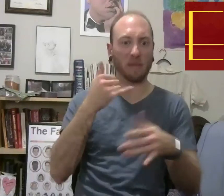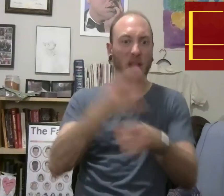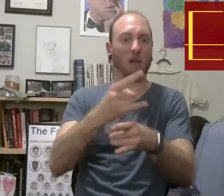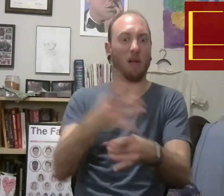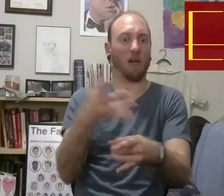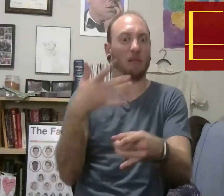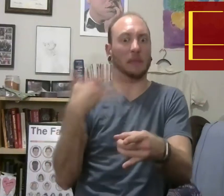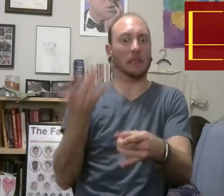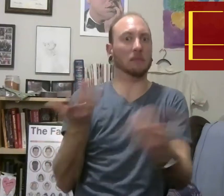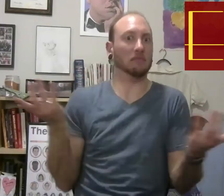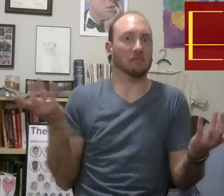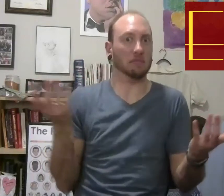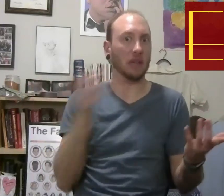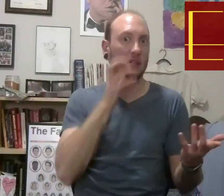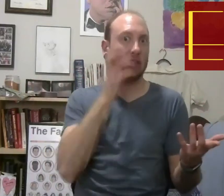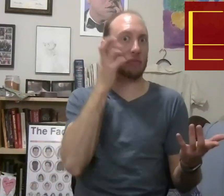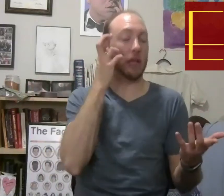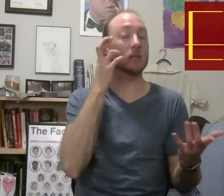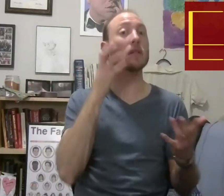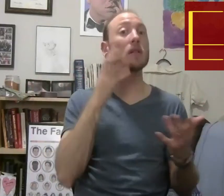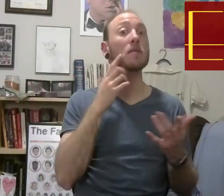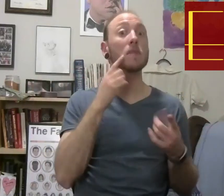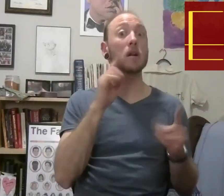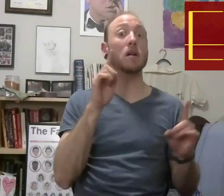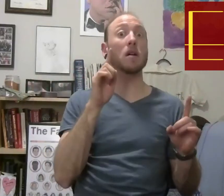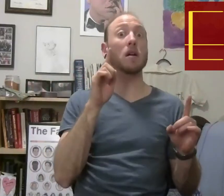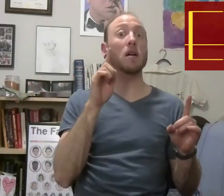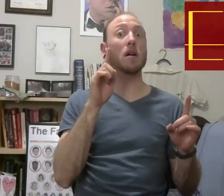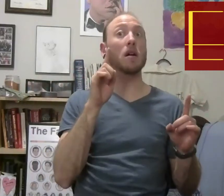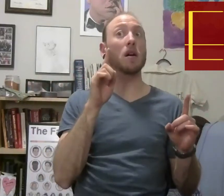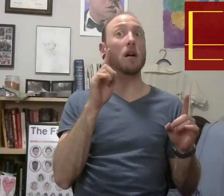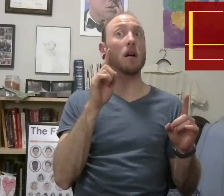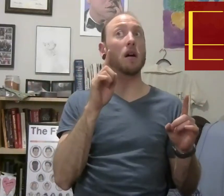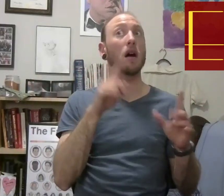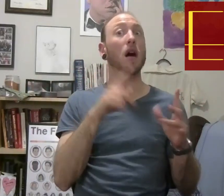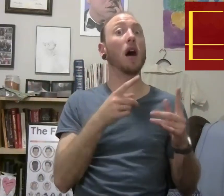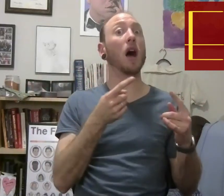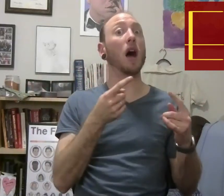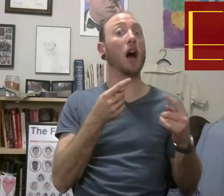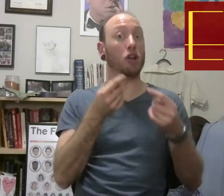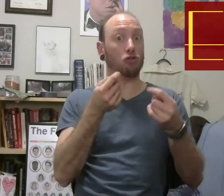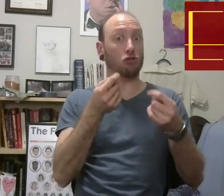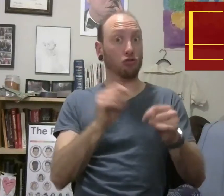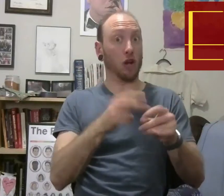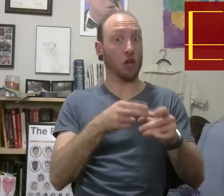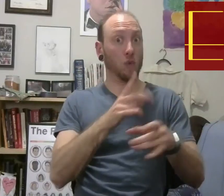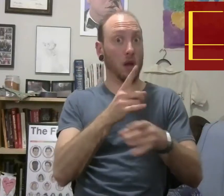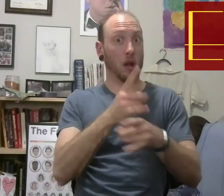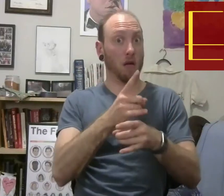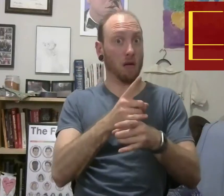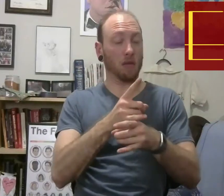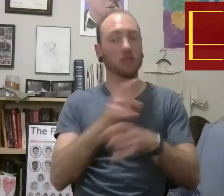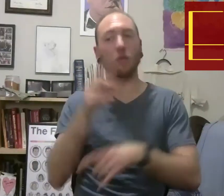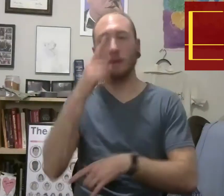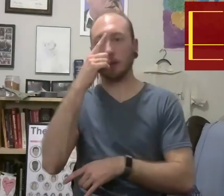until I tried to stop drinking after I came back to the US. Like, I just tried to